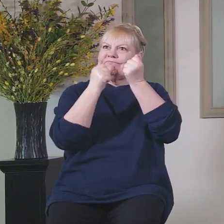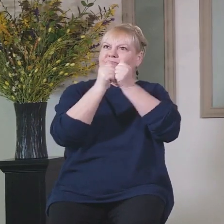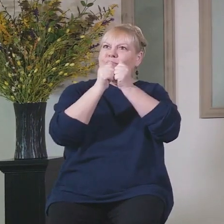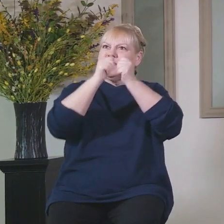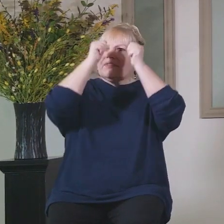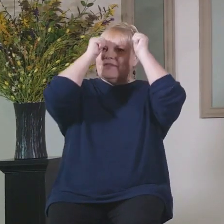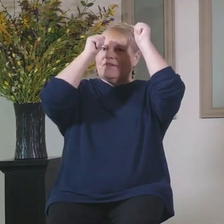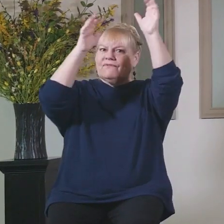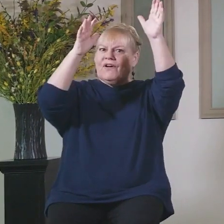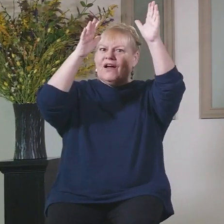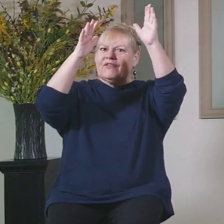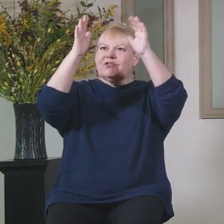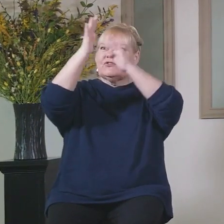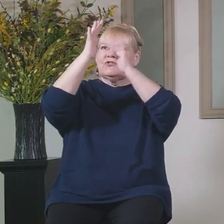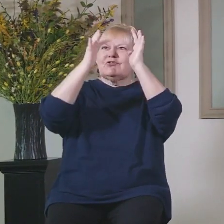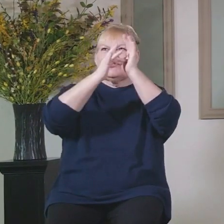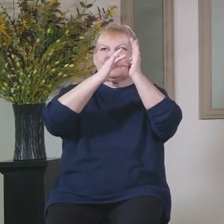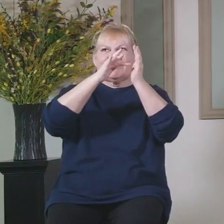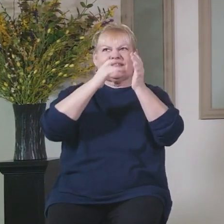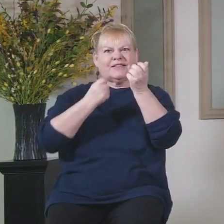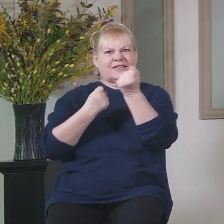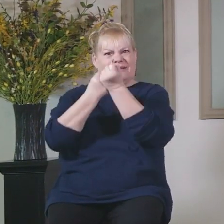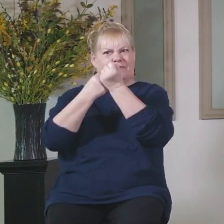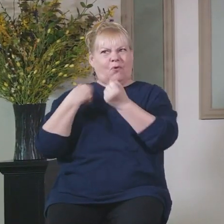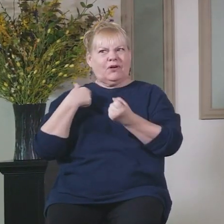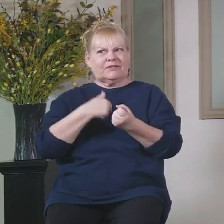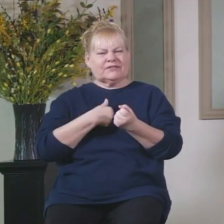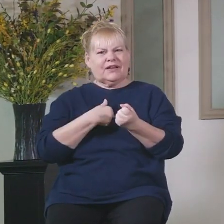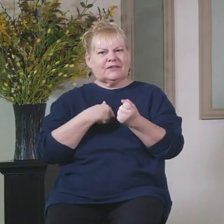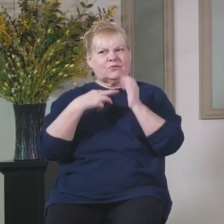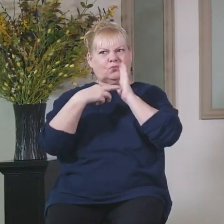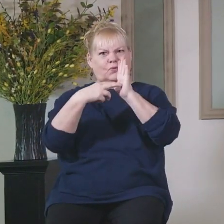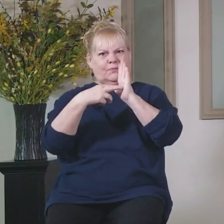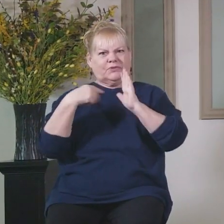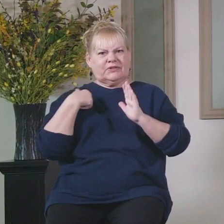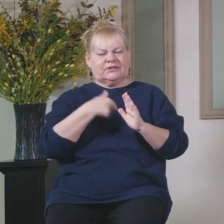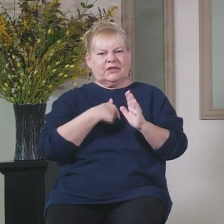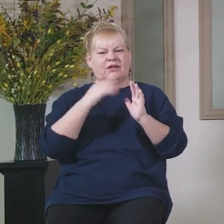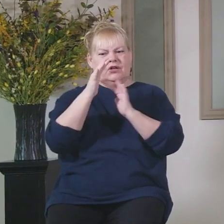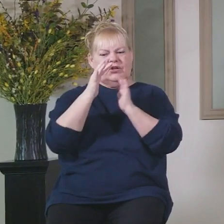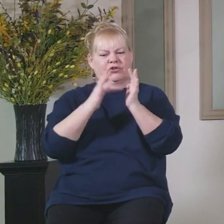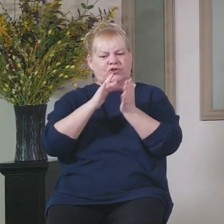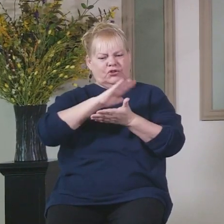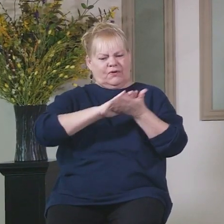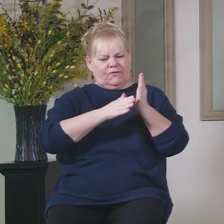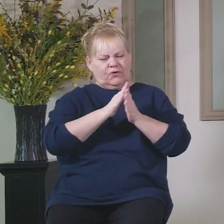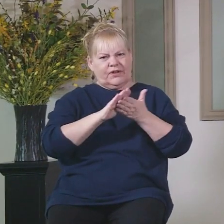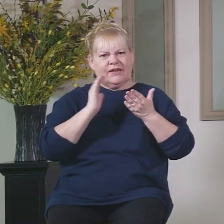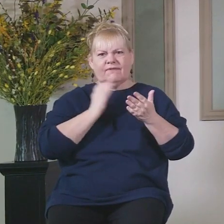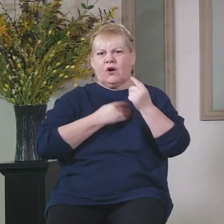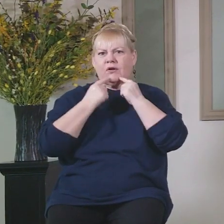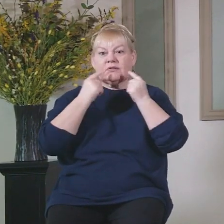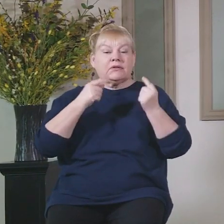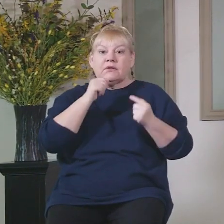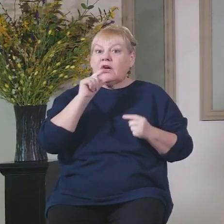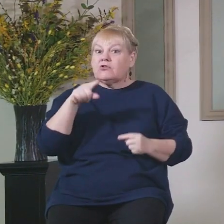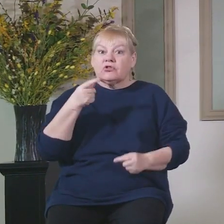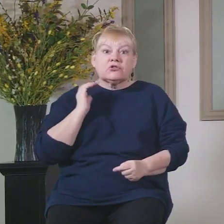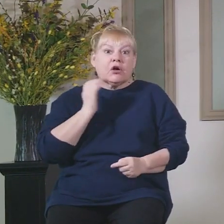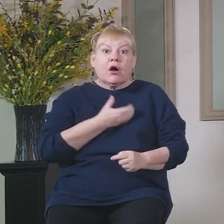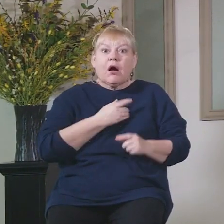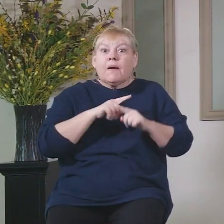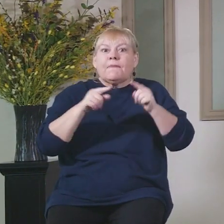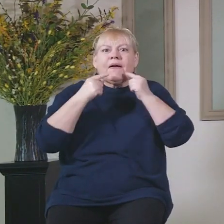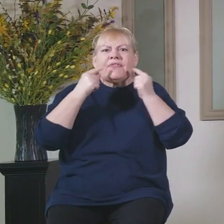Jesus Christ the righteous. He is the propitiation for our sins, and not for ours only, but also for